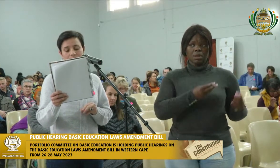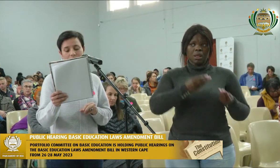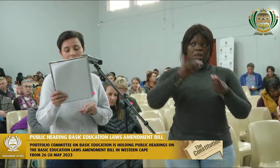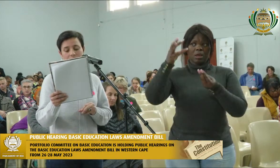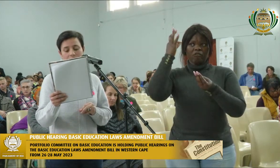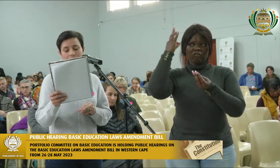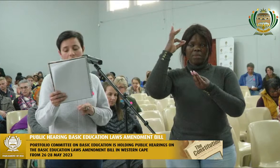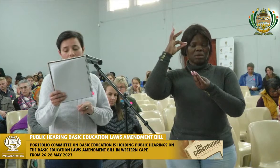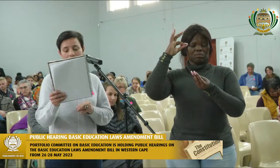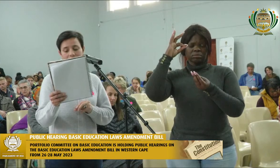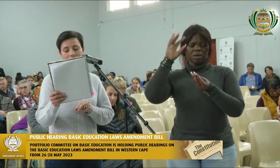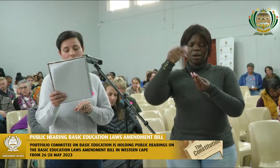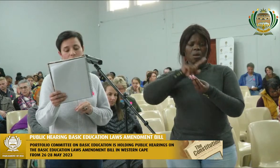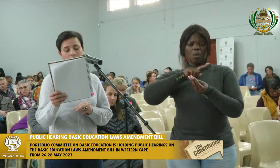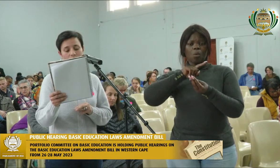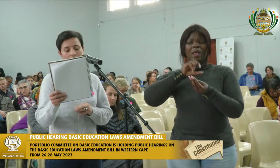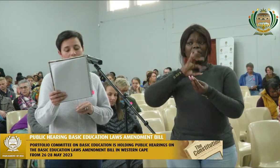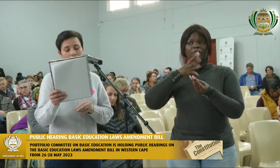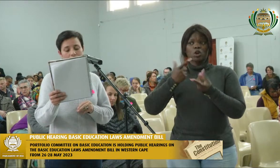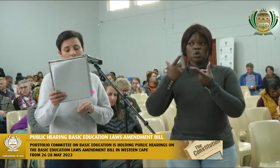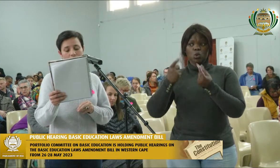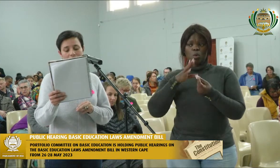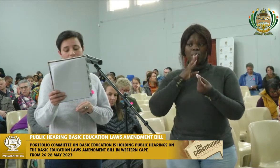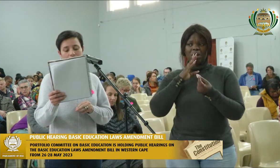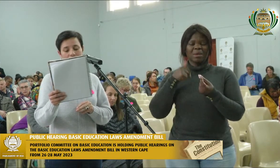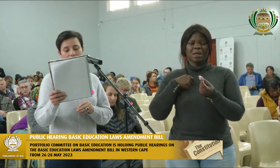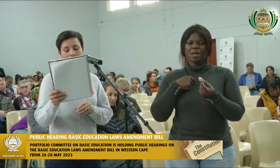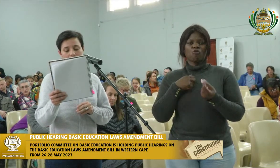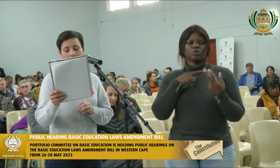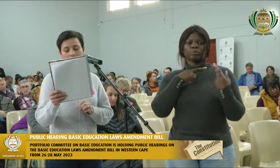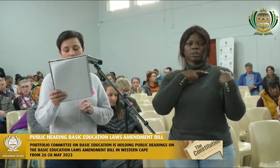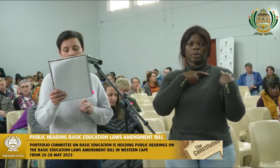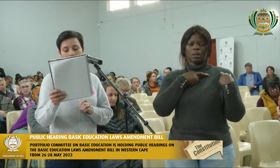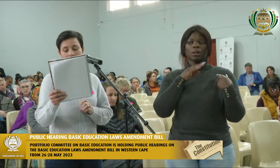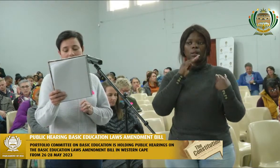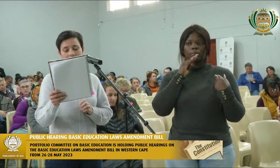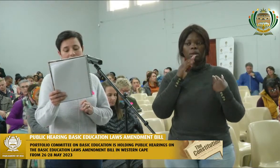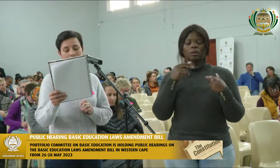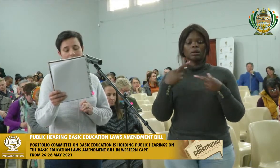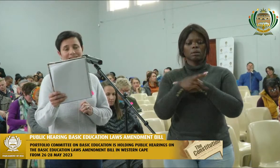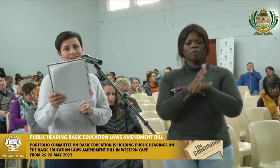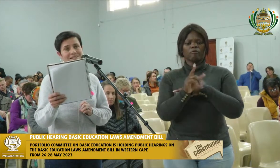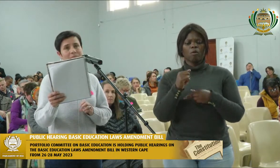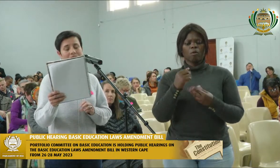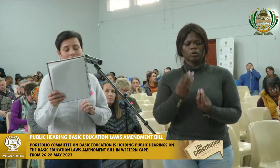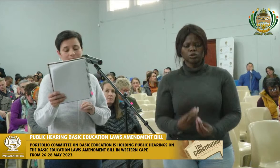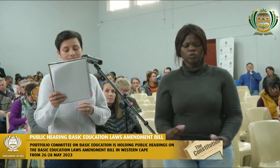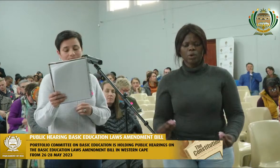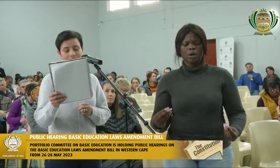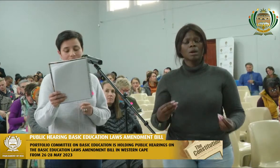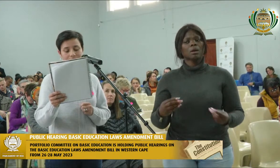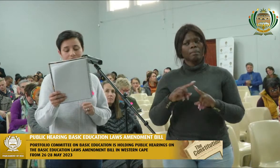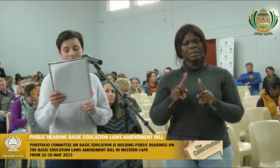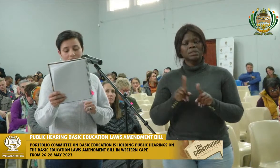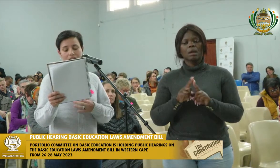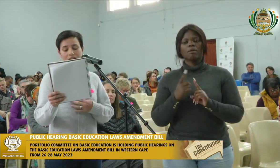be irresponsible, but heartless and cruel, not only for my children, but also for me as a parent, as a mother.